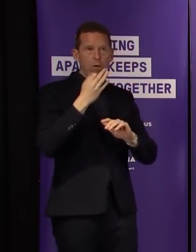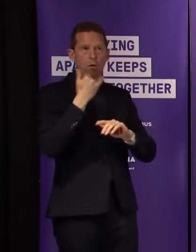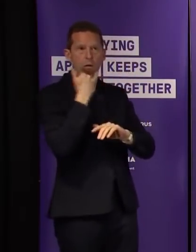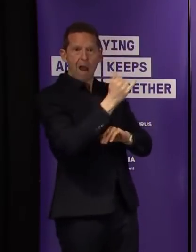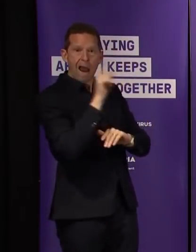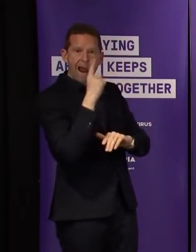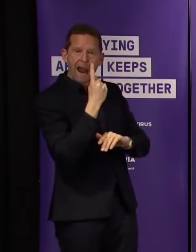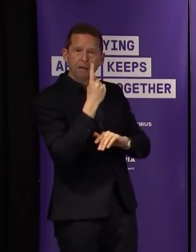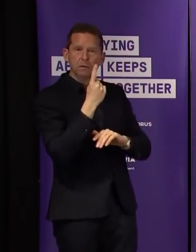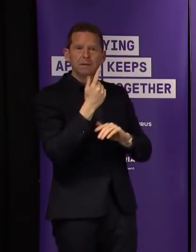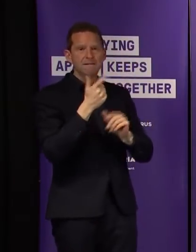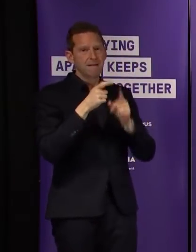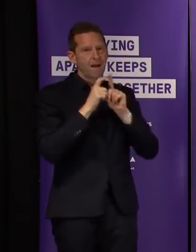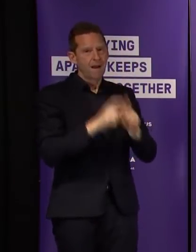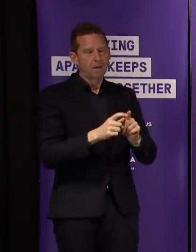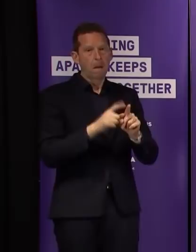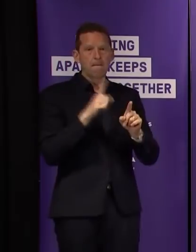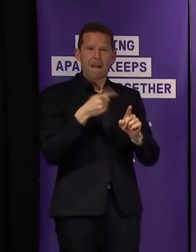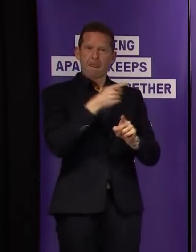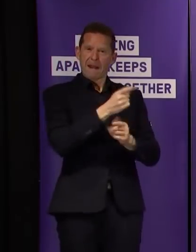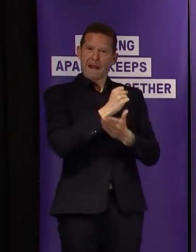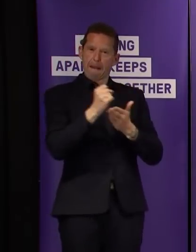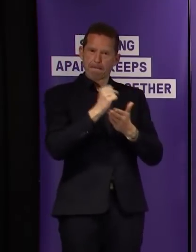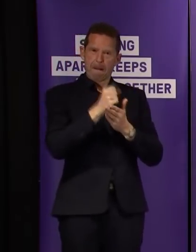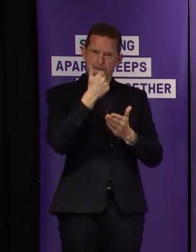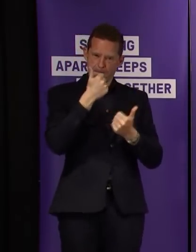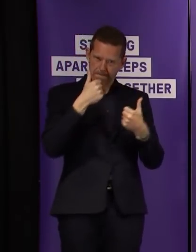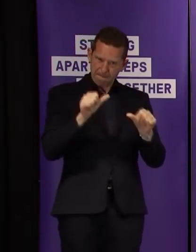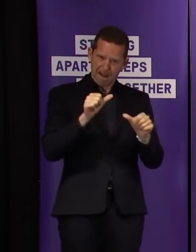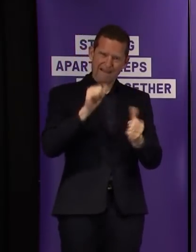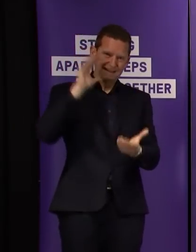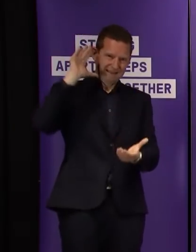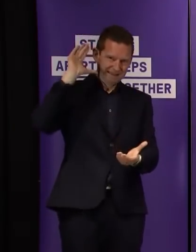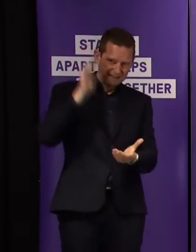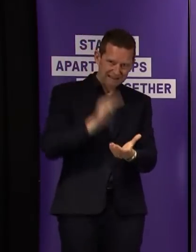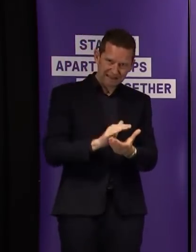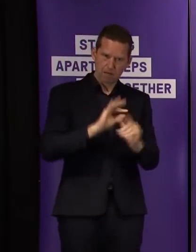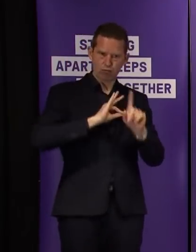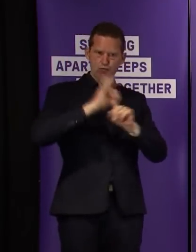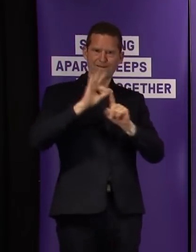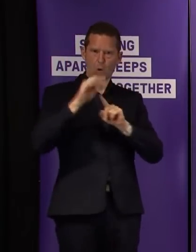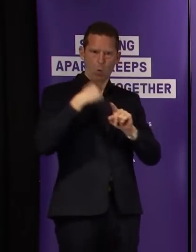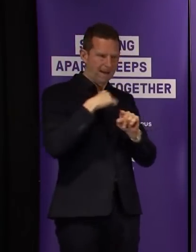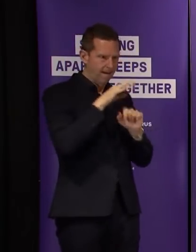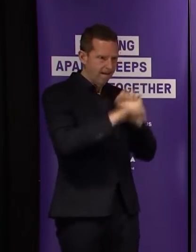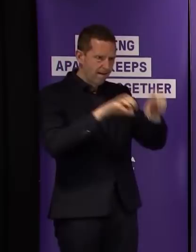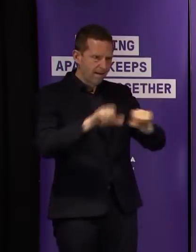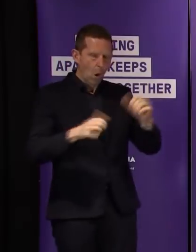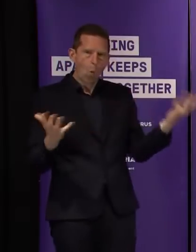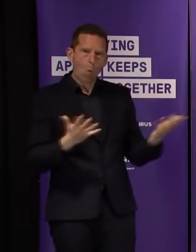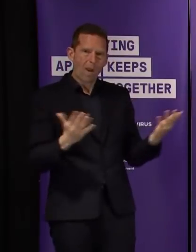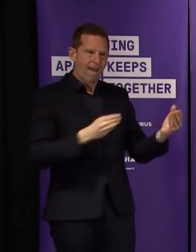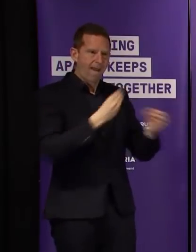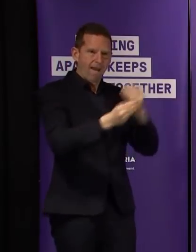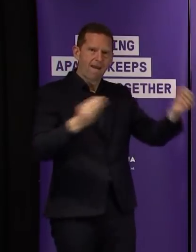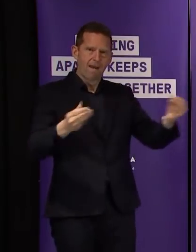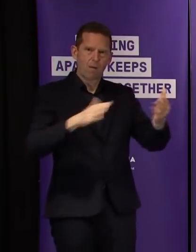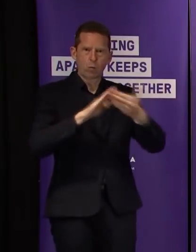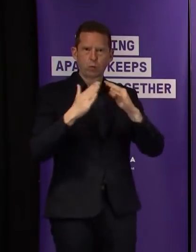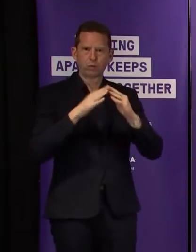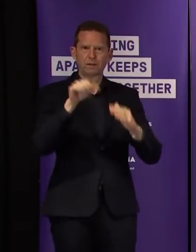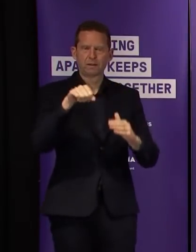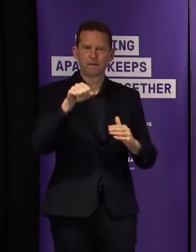numbers have steadily come down and they will continue to improve. The good thing here though, Rich, is we are not we've not modelled